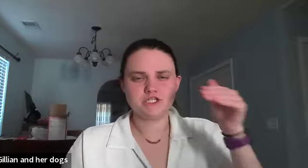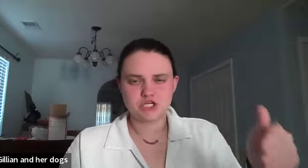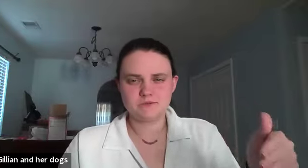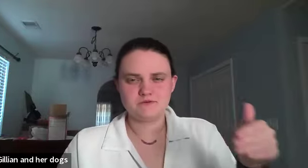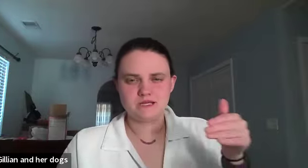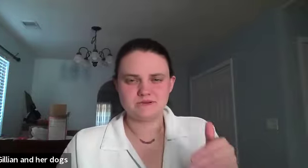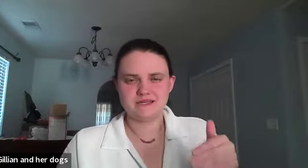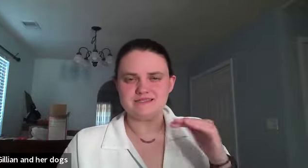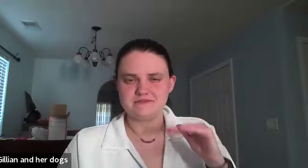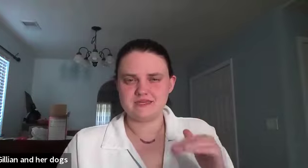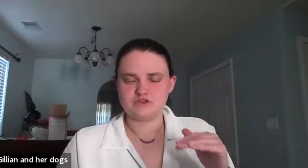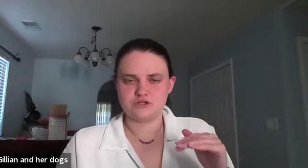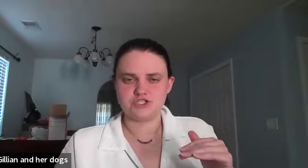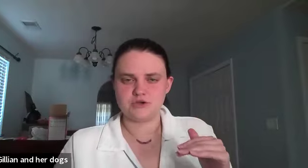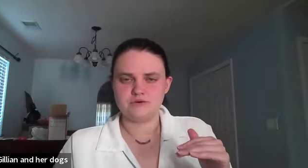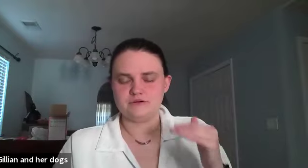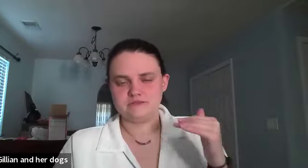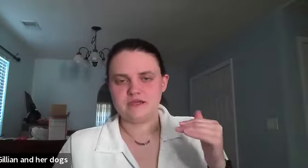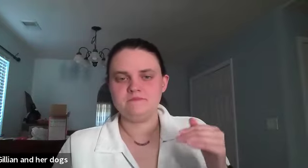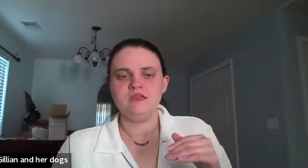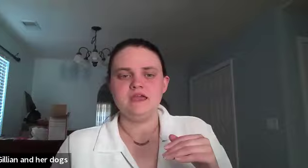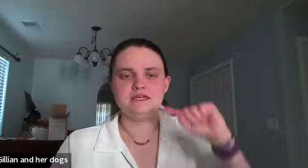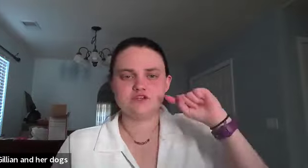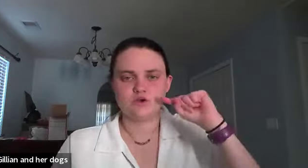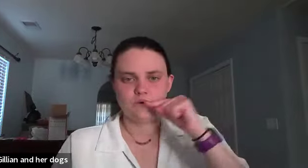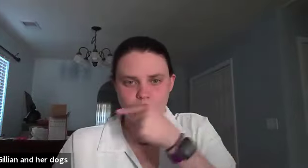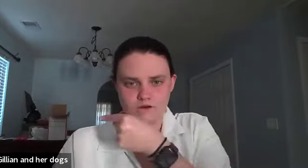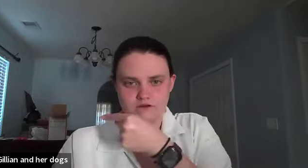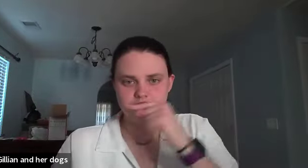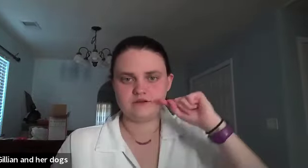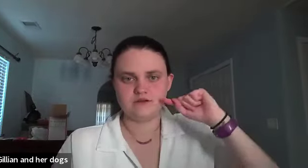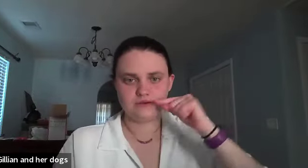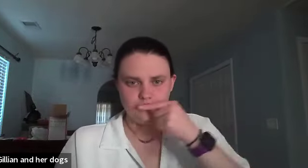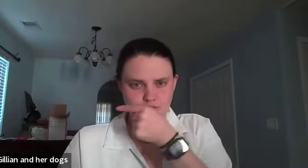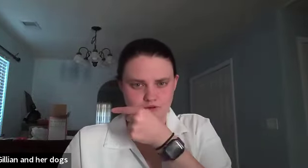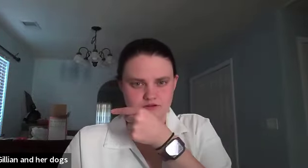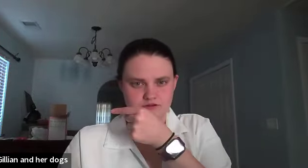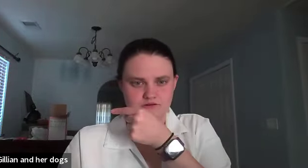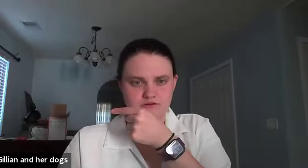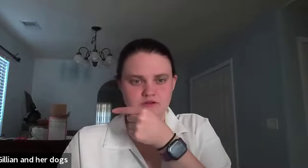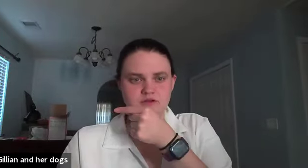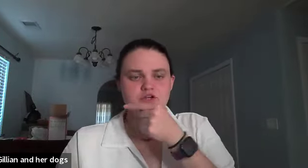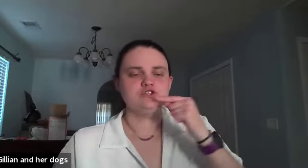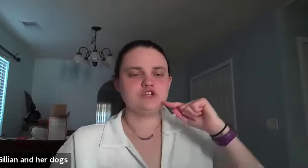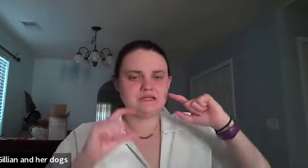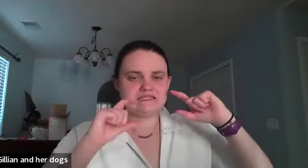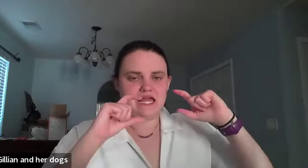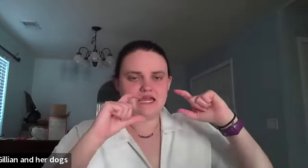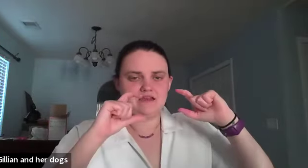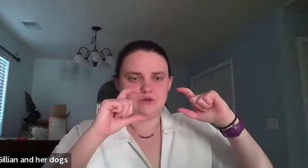I'm going to show you before I explain it because I think it's hard to show or explain, and it's corn, corn. So it's like you